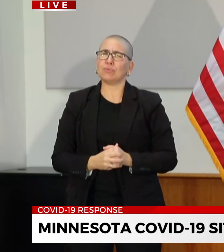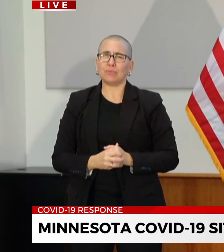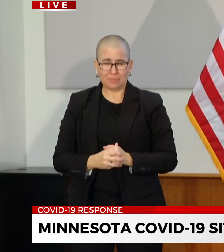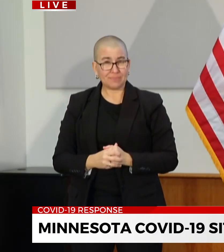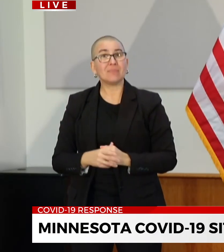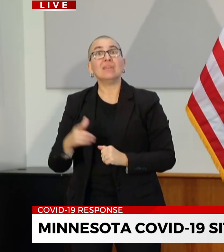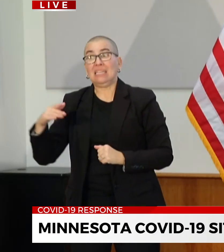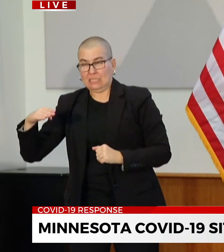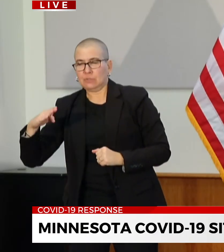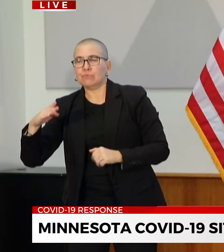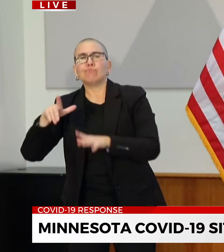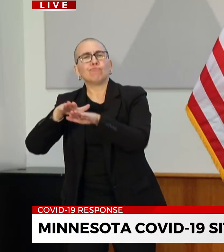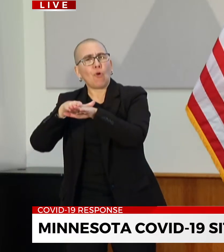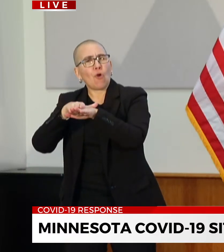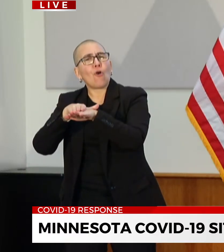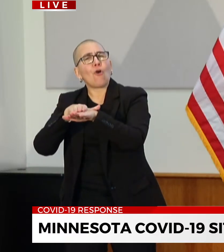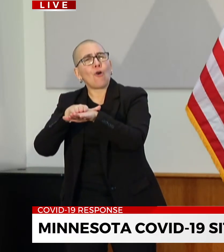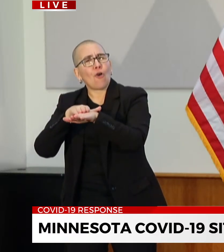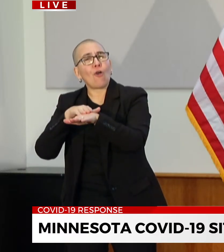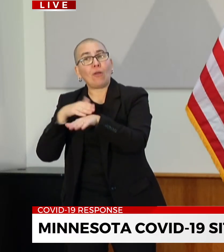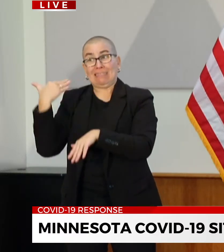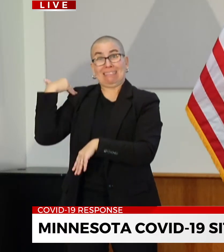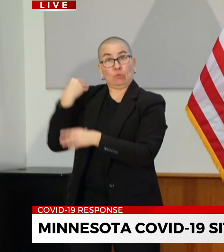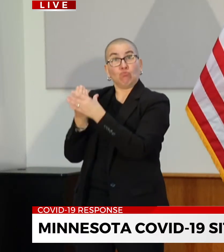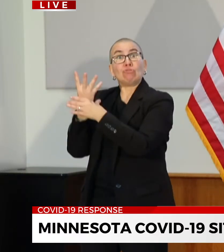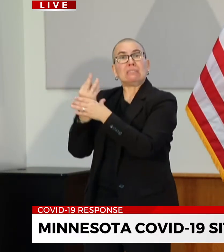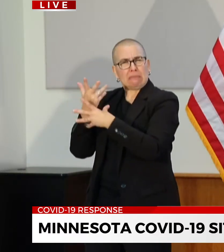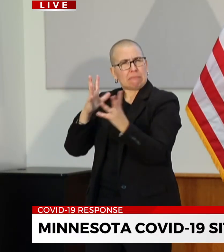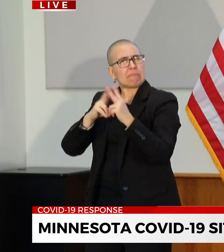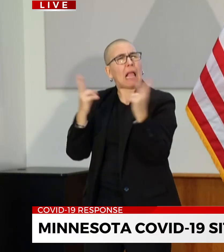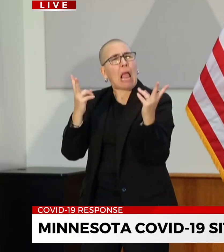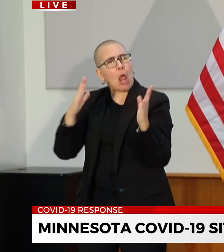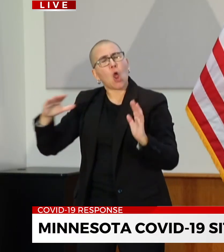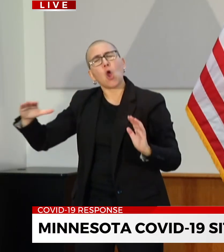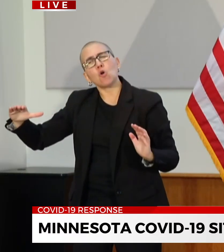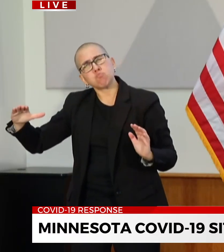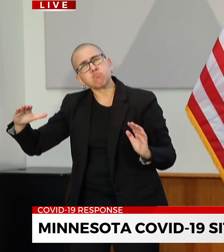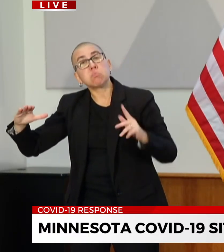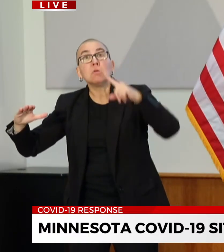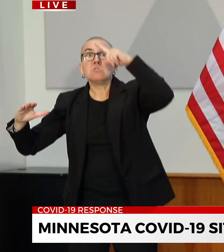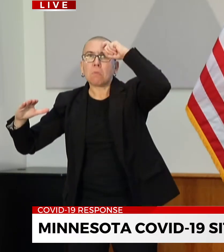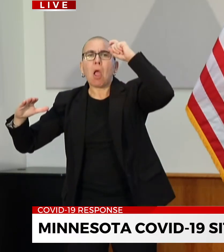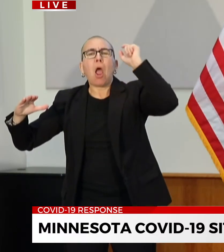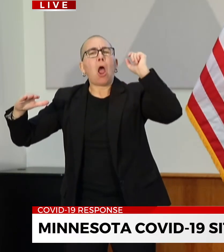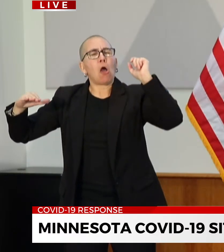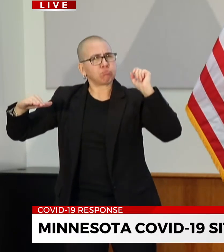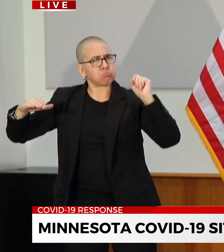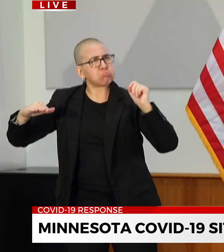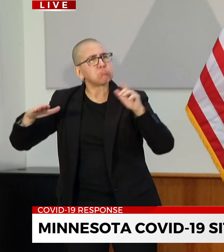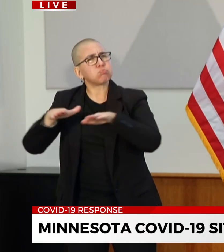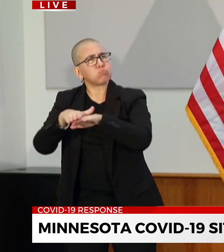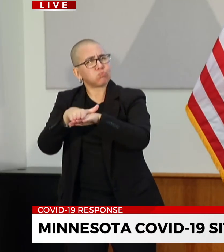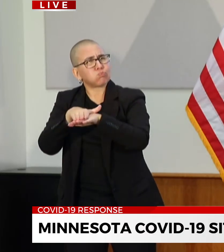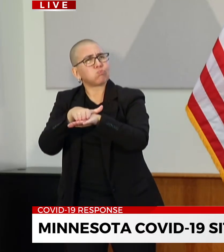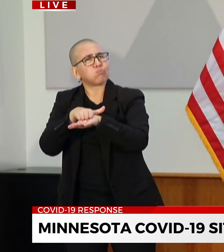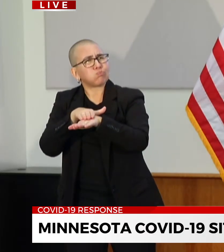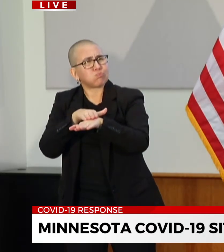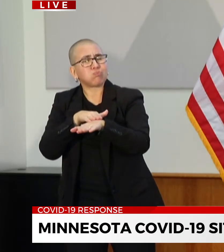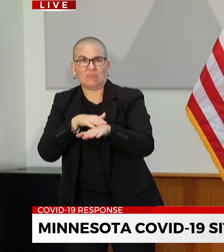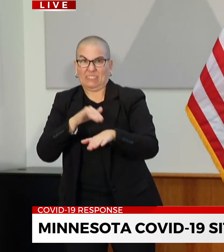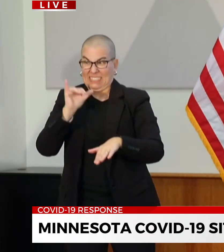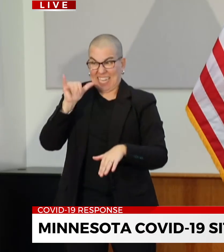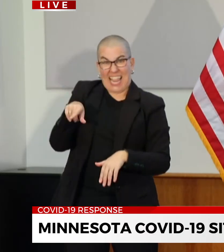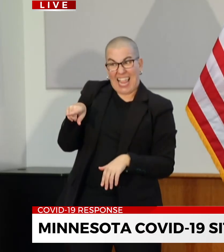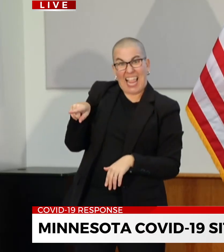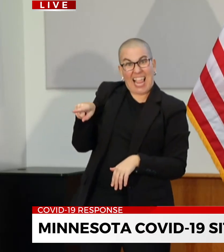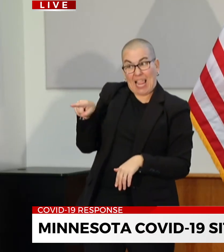steady growth we had in the spring and over most of the summer. Ideally, we would have seen more of a